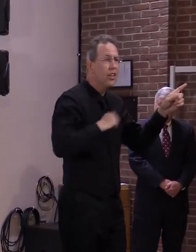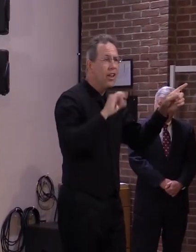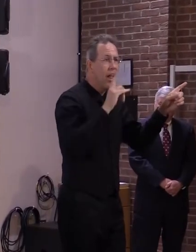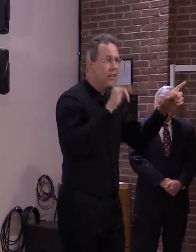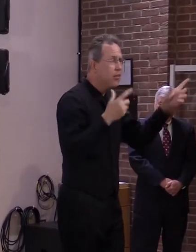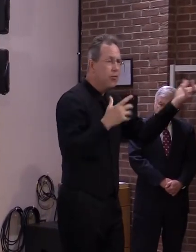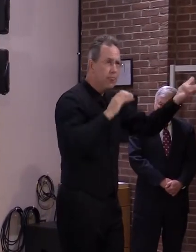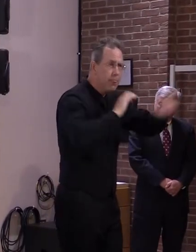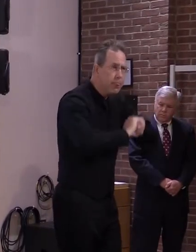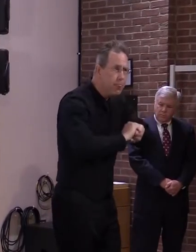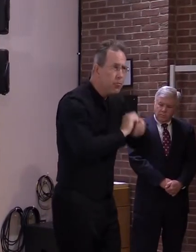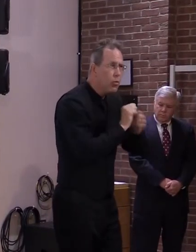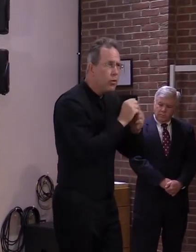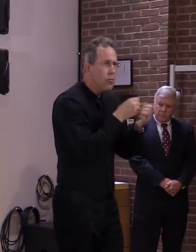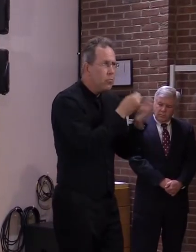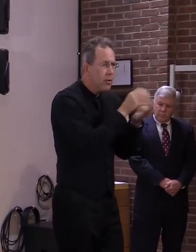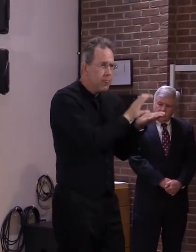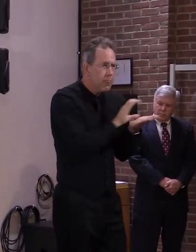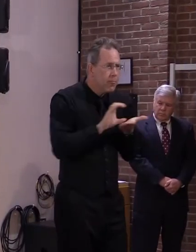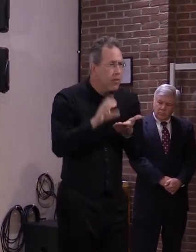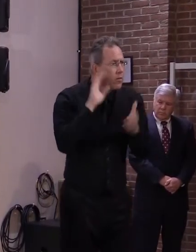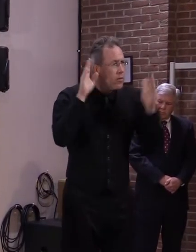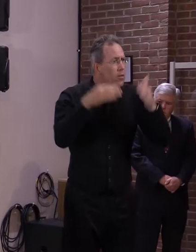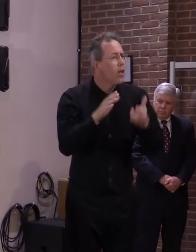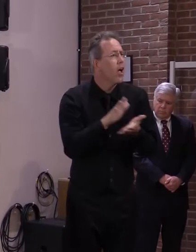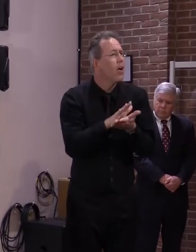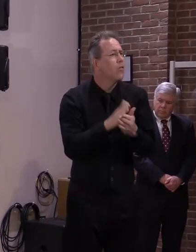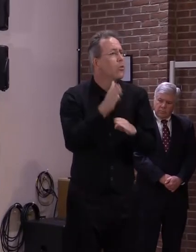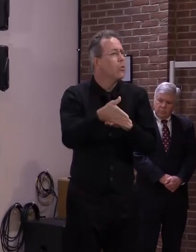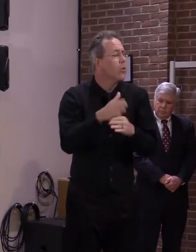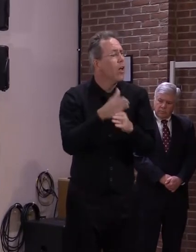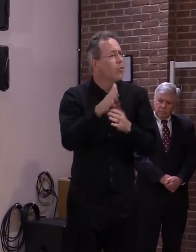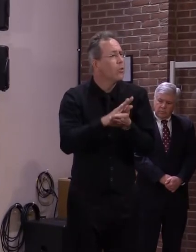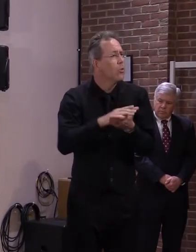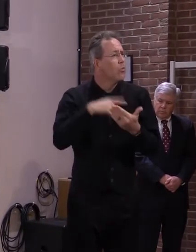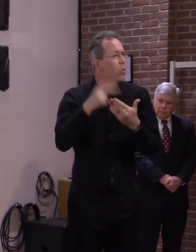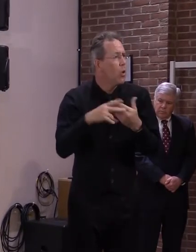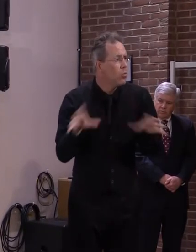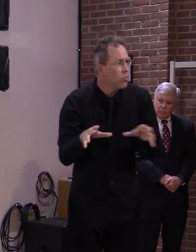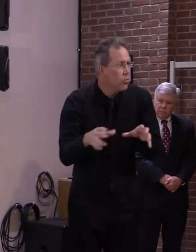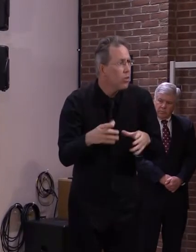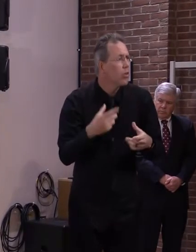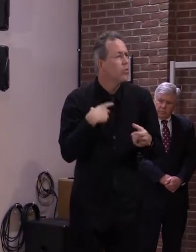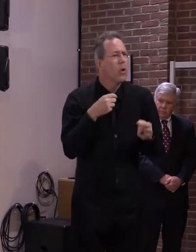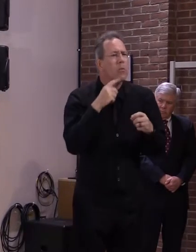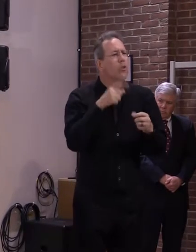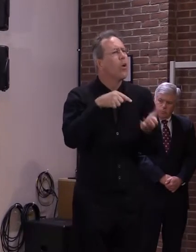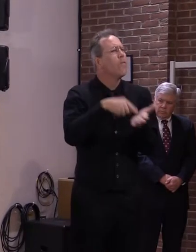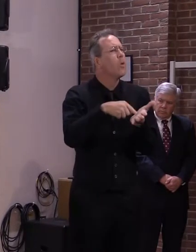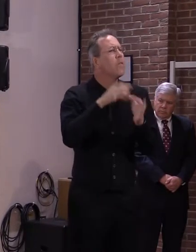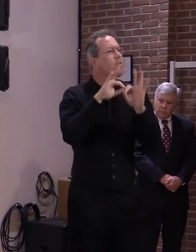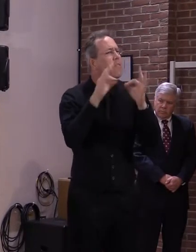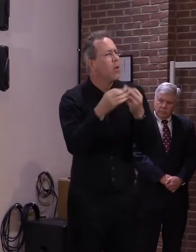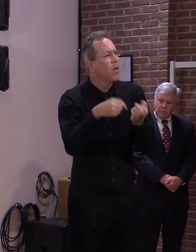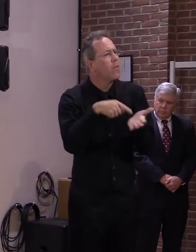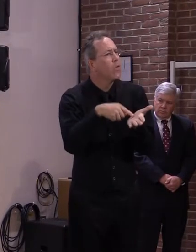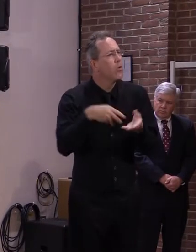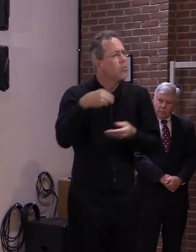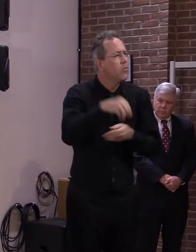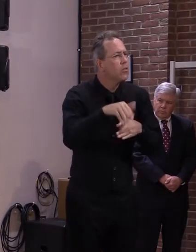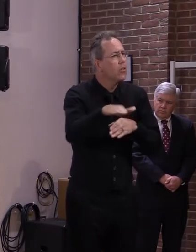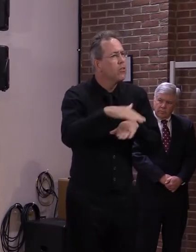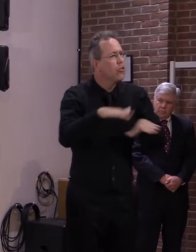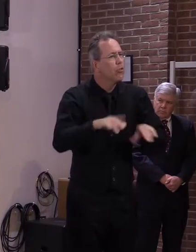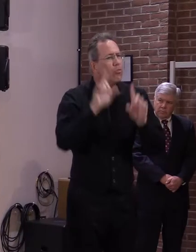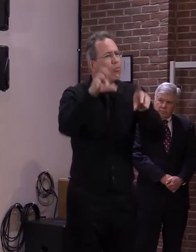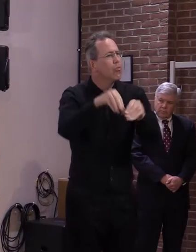Summer Matters Initiative to expand the number of affordable summer programs statewide. The senator wished he